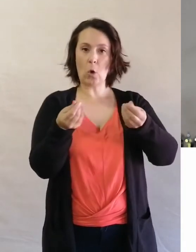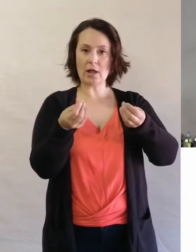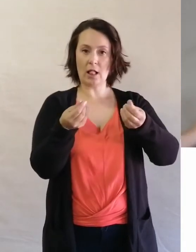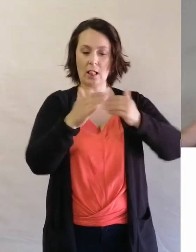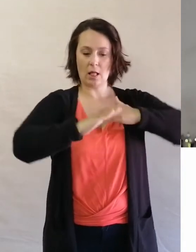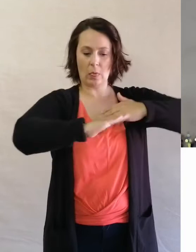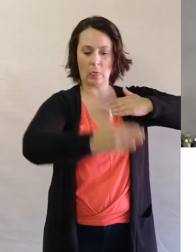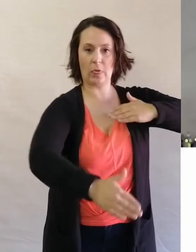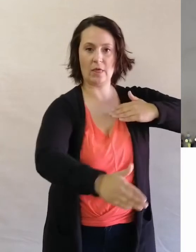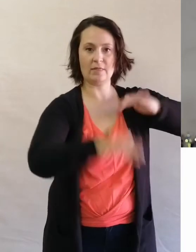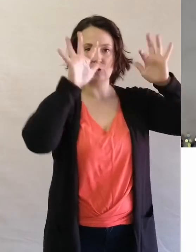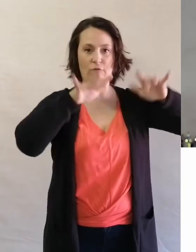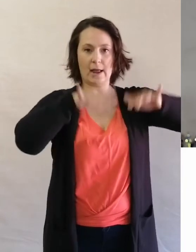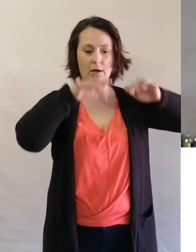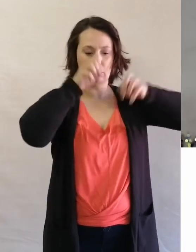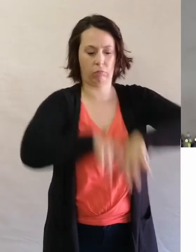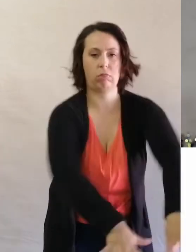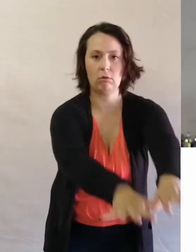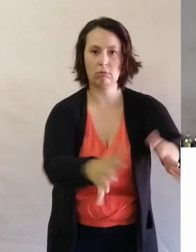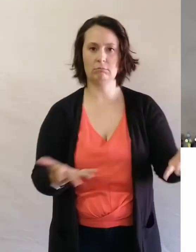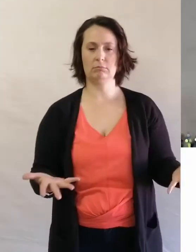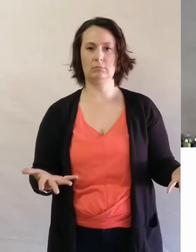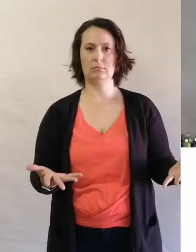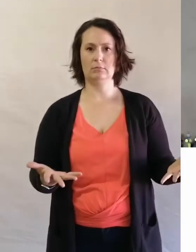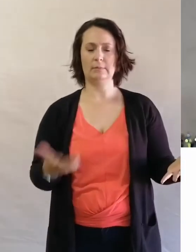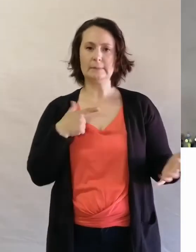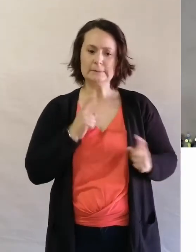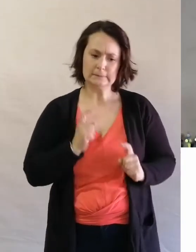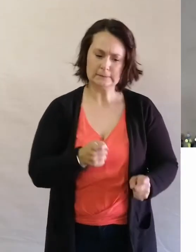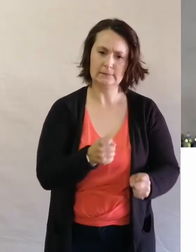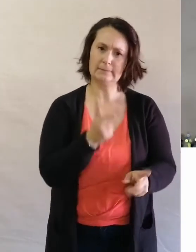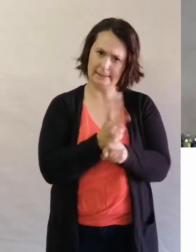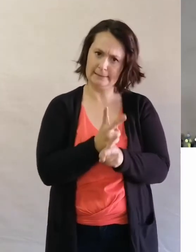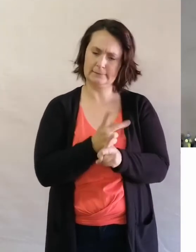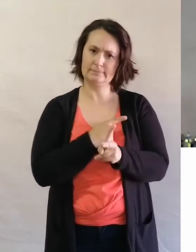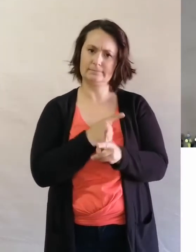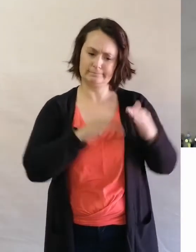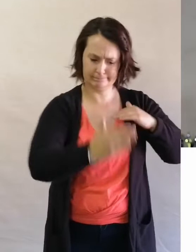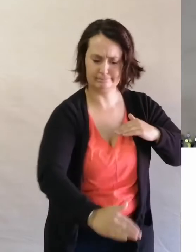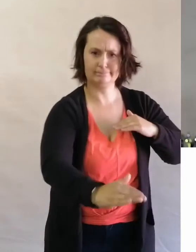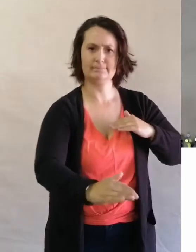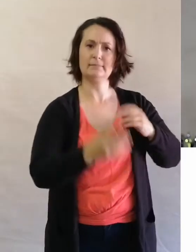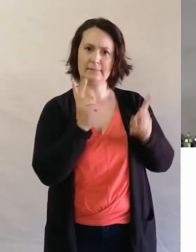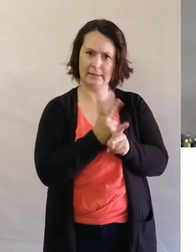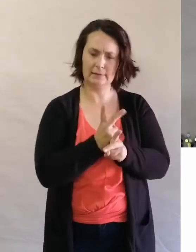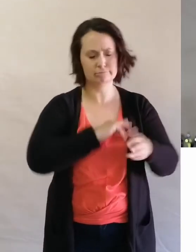come and just wash the topsoil away. No grass was growing. But it's taken perseverance. More topsoil, more runners, more